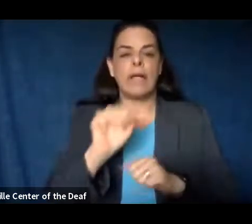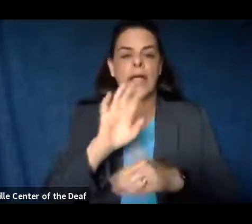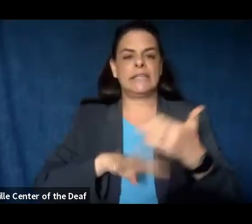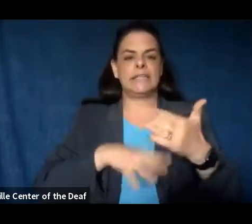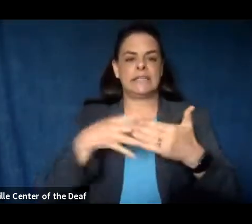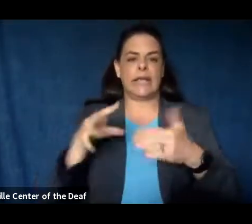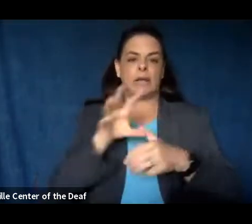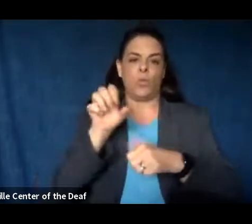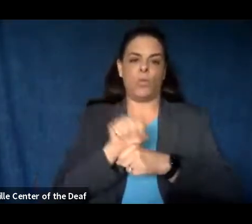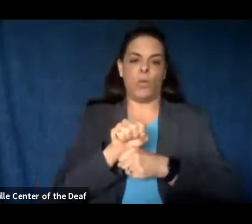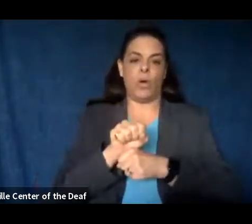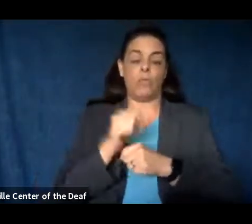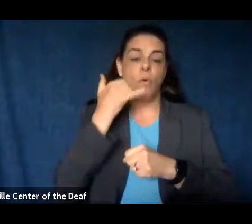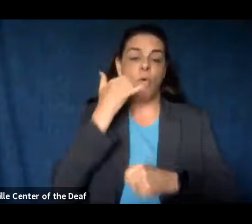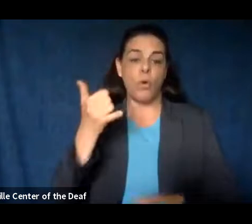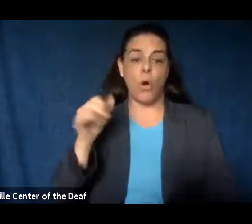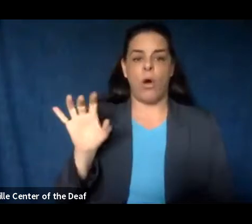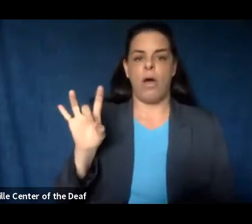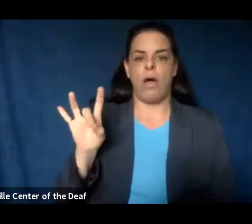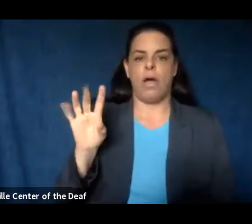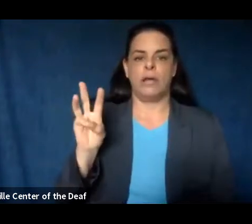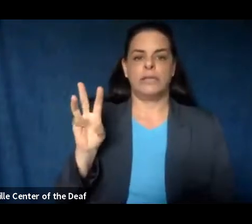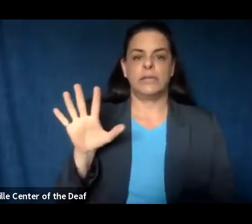public information line at